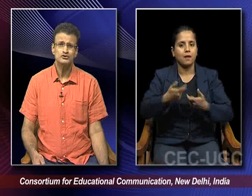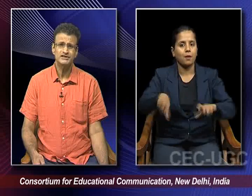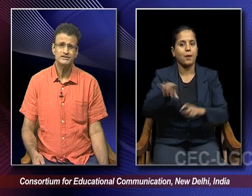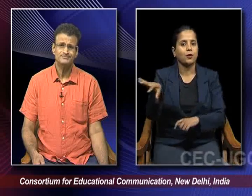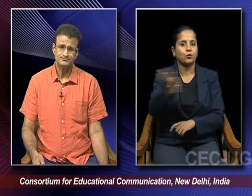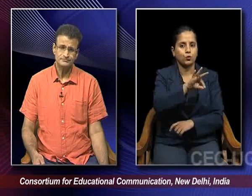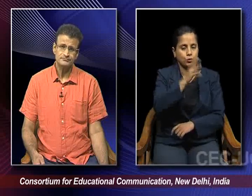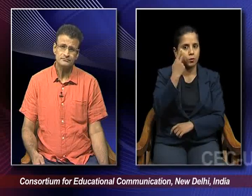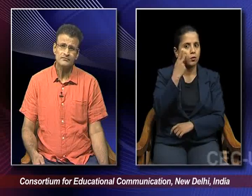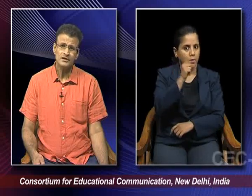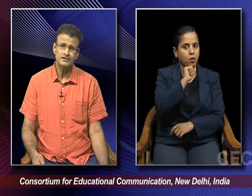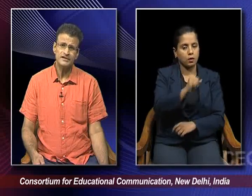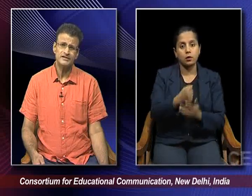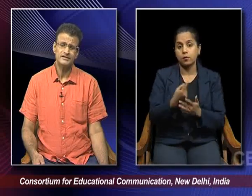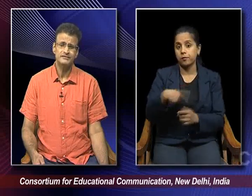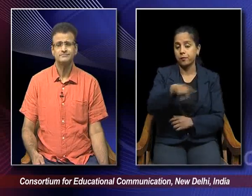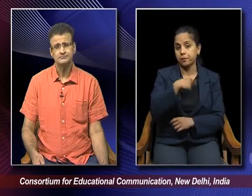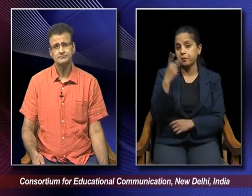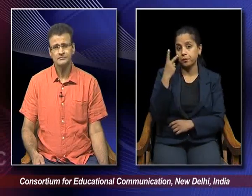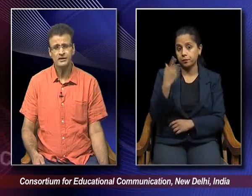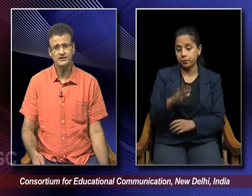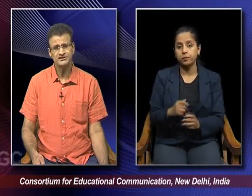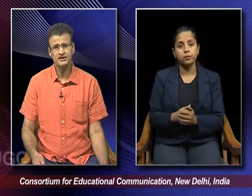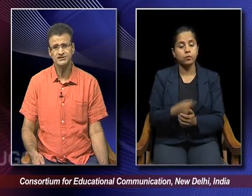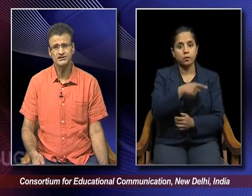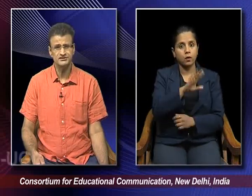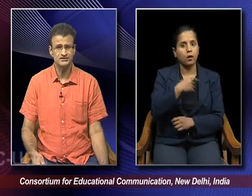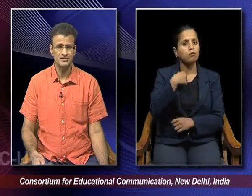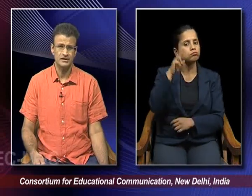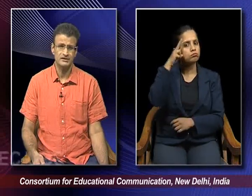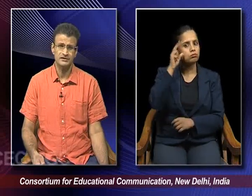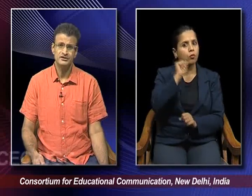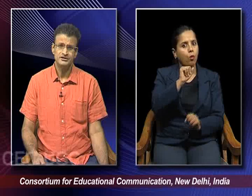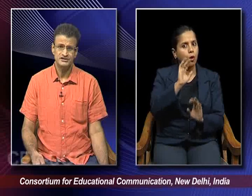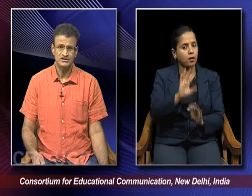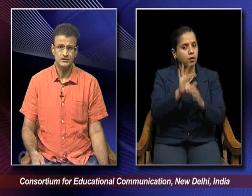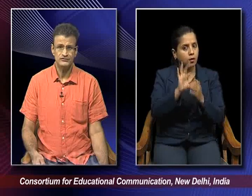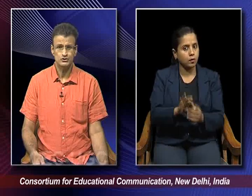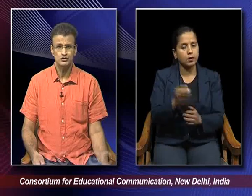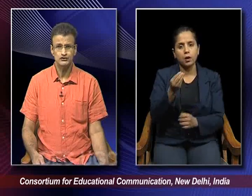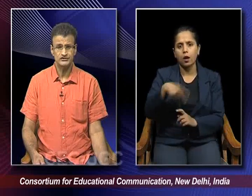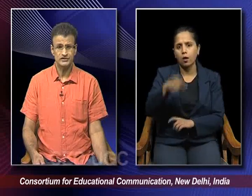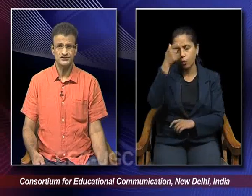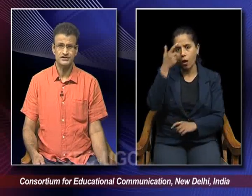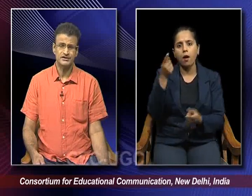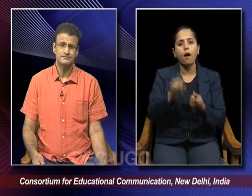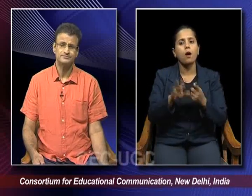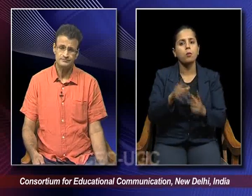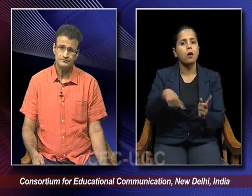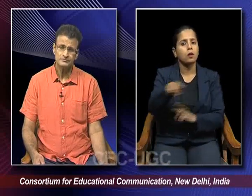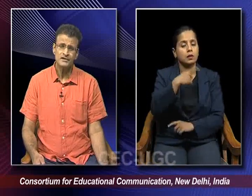also see that he raised the concerns regarding such kind of issues which were